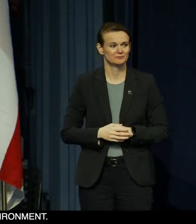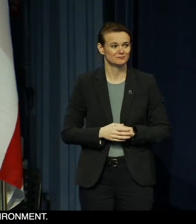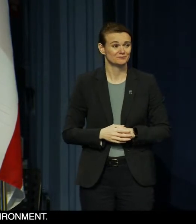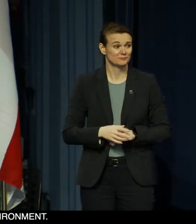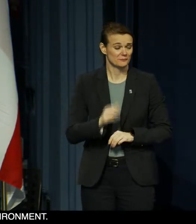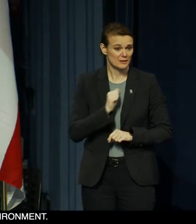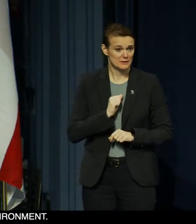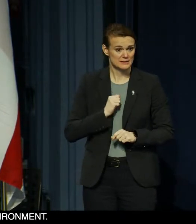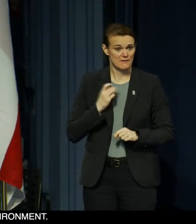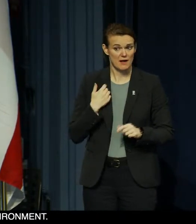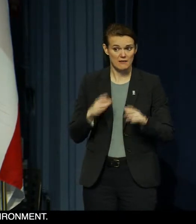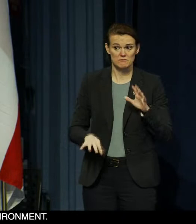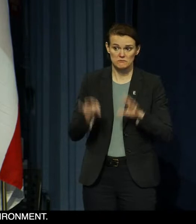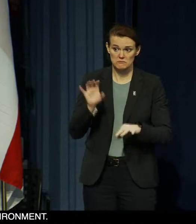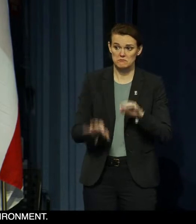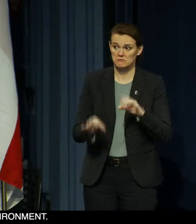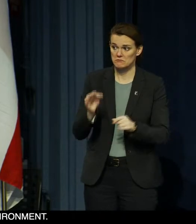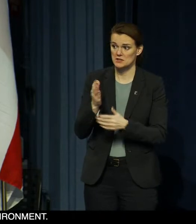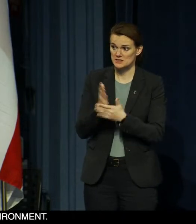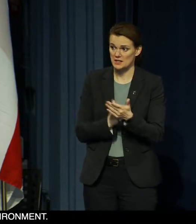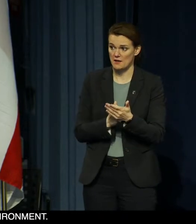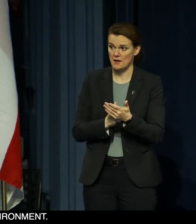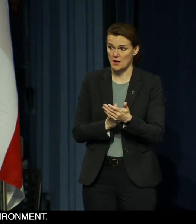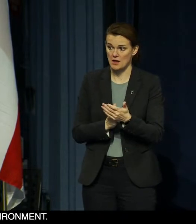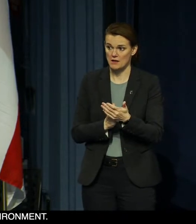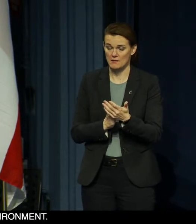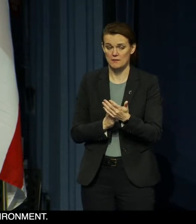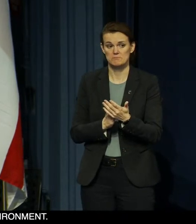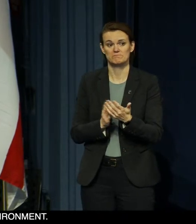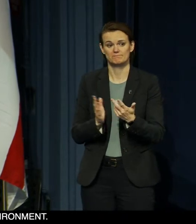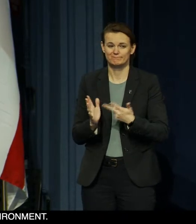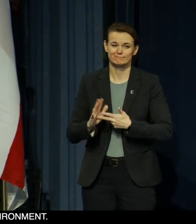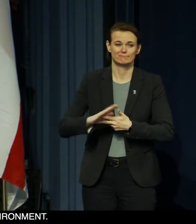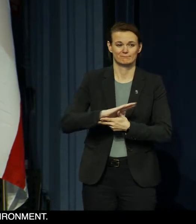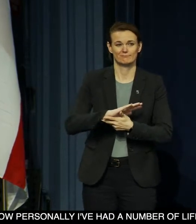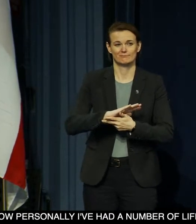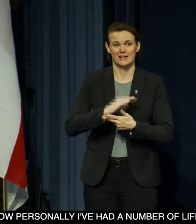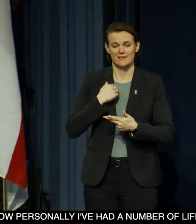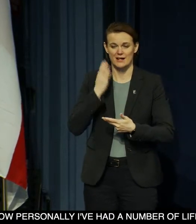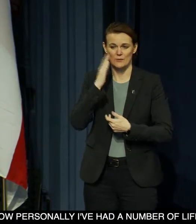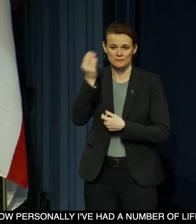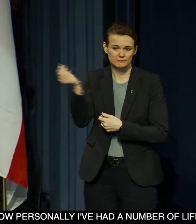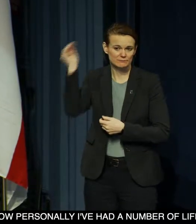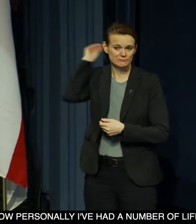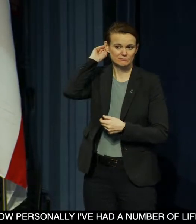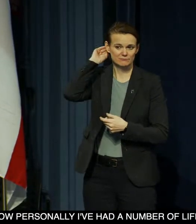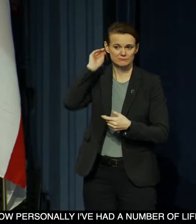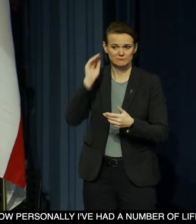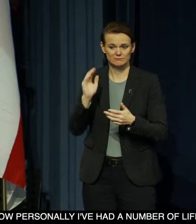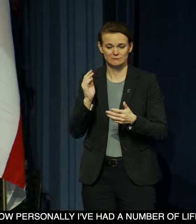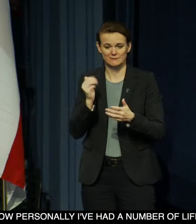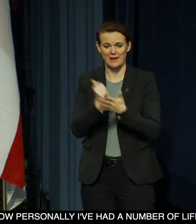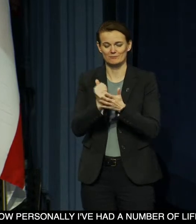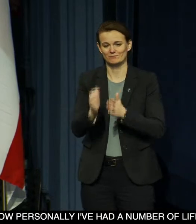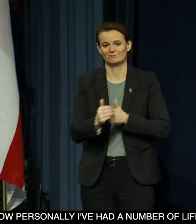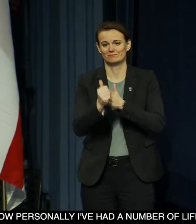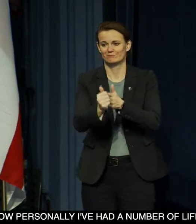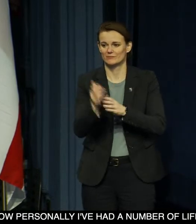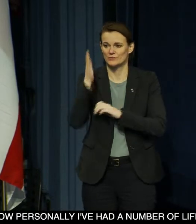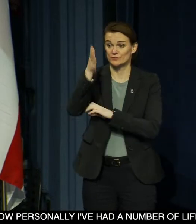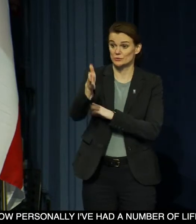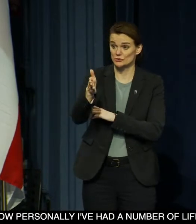of life learnings over the past couple of years that will take me into a different future, a future that I hope will be more